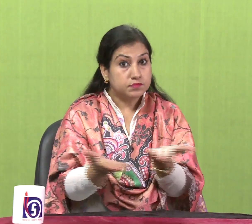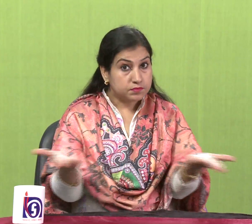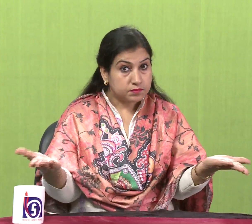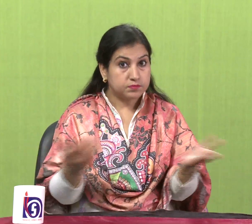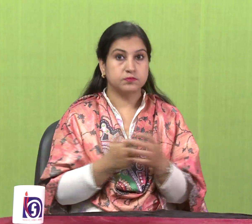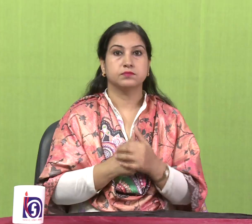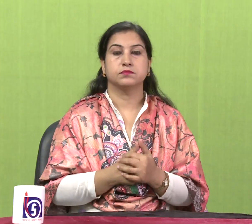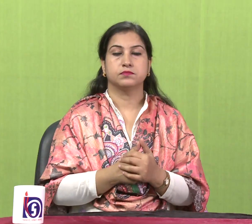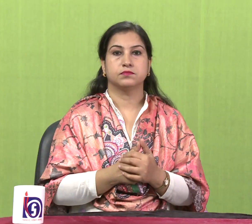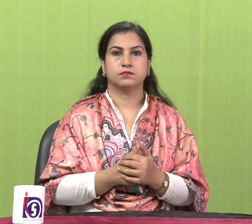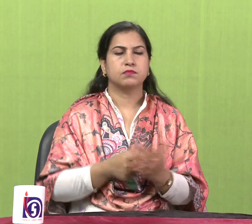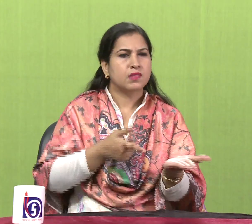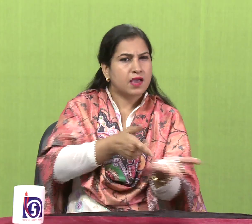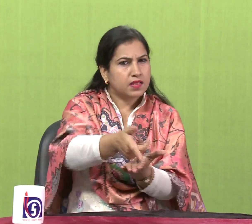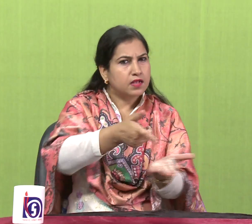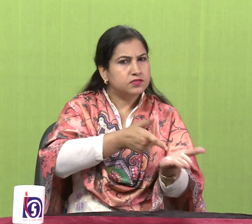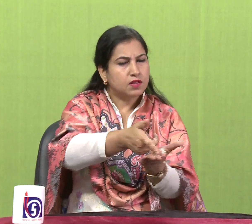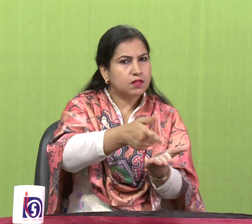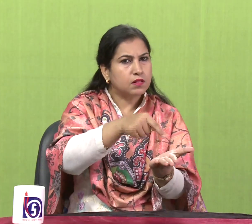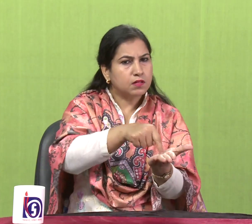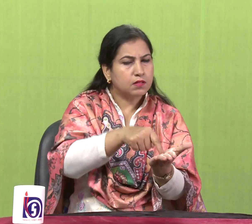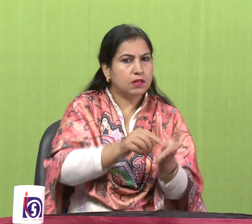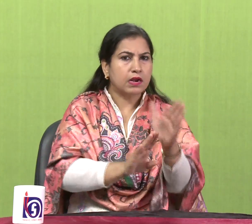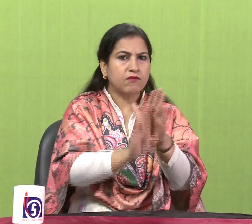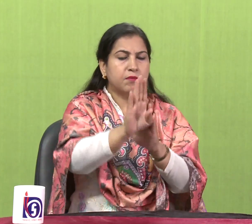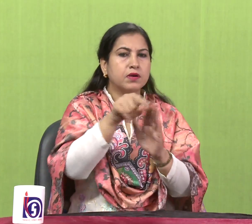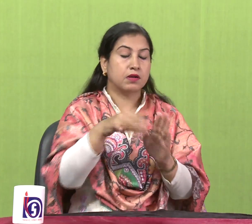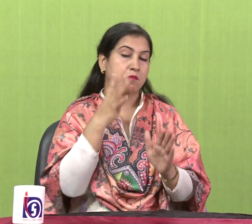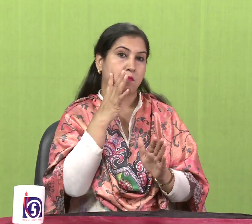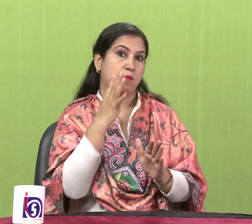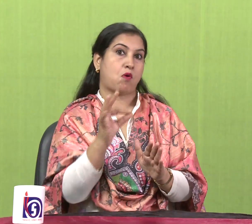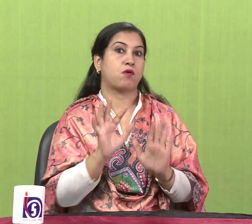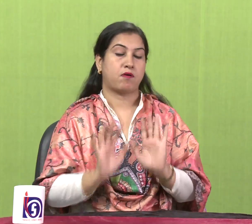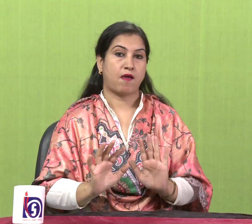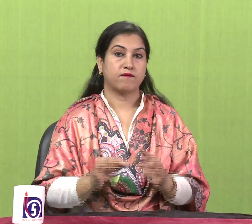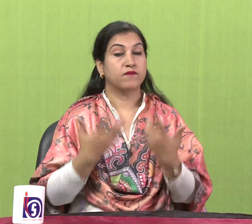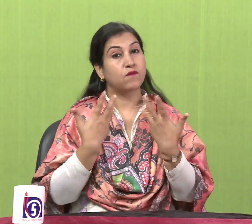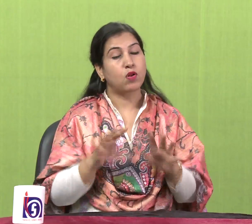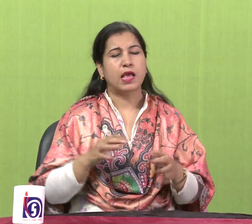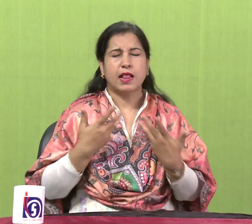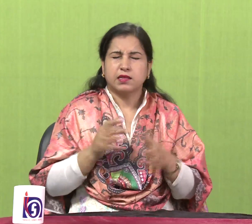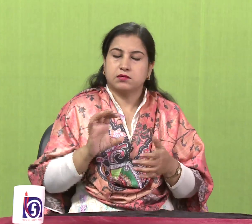Learners, agriculture development is very important for every country.